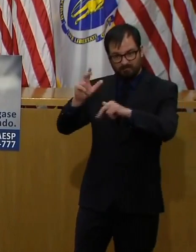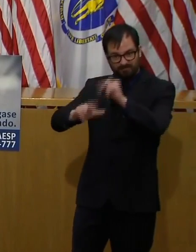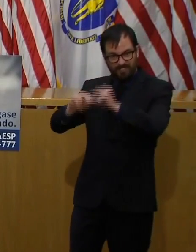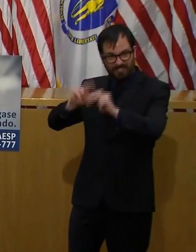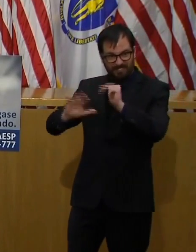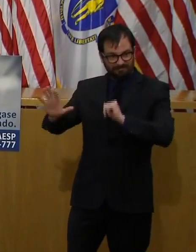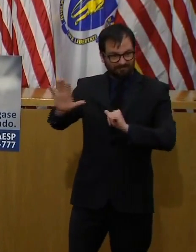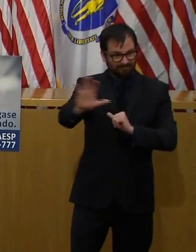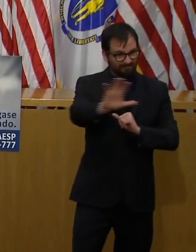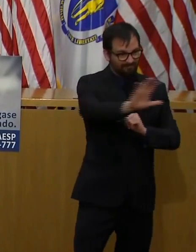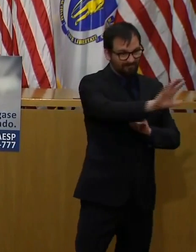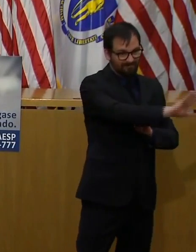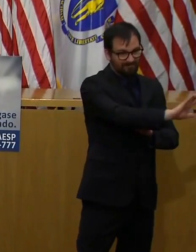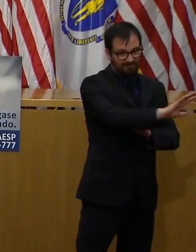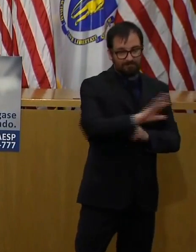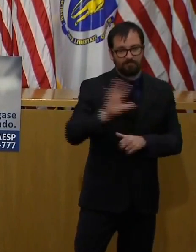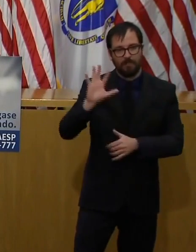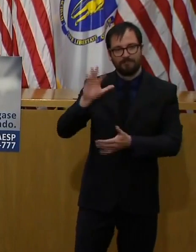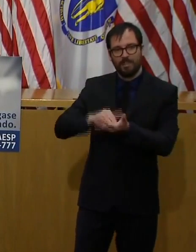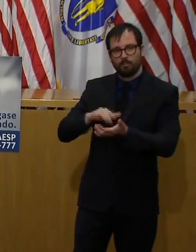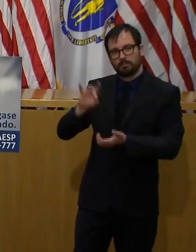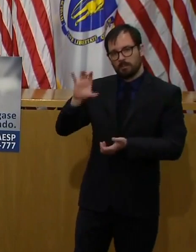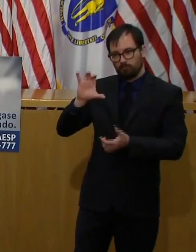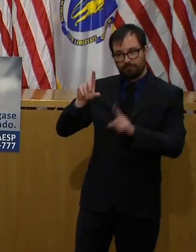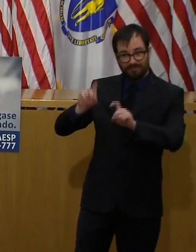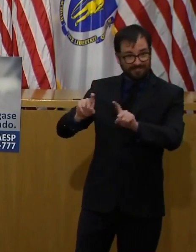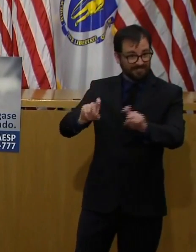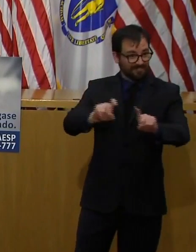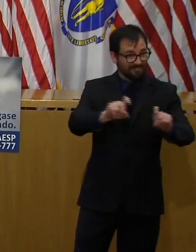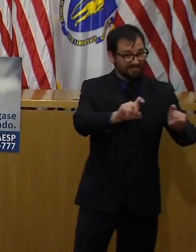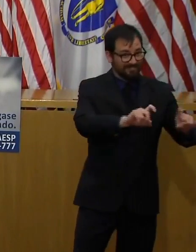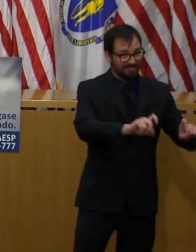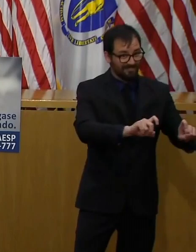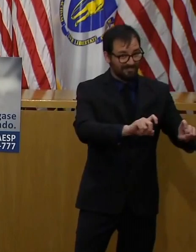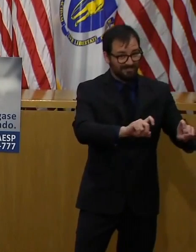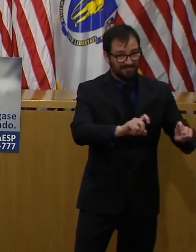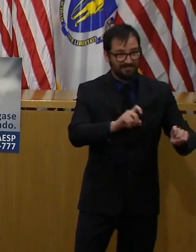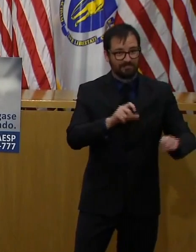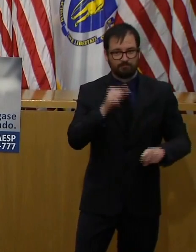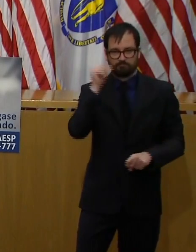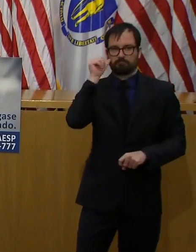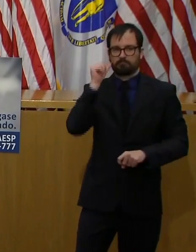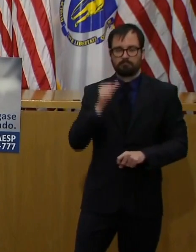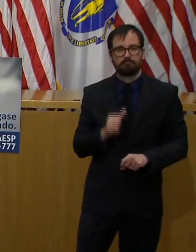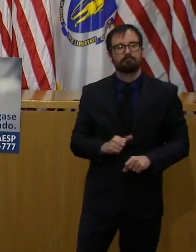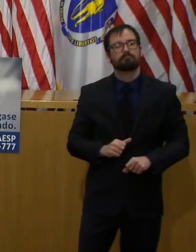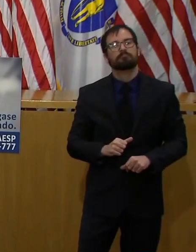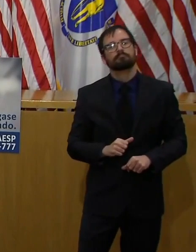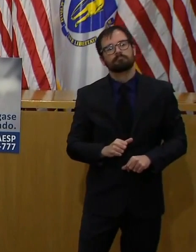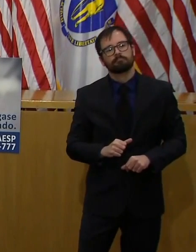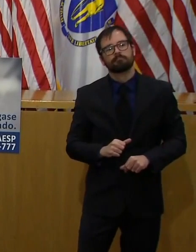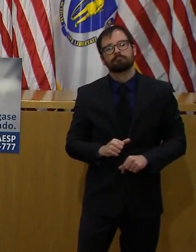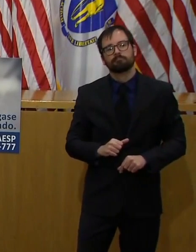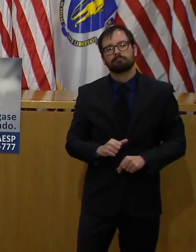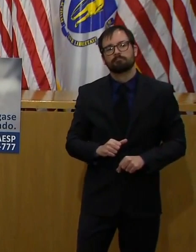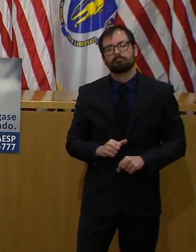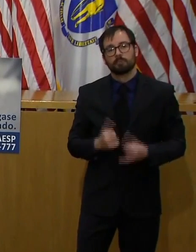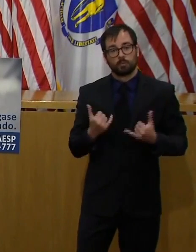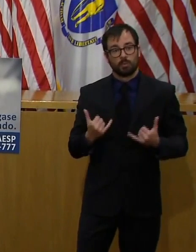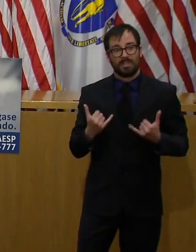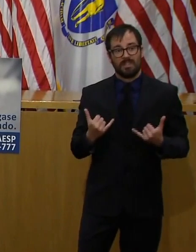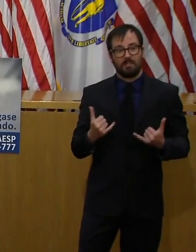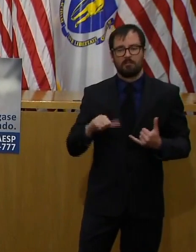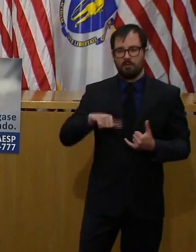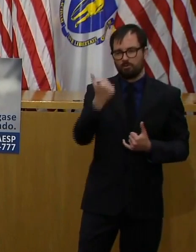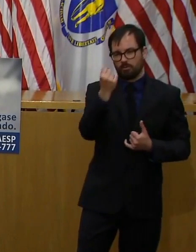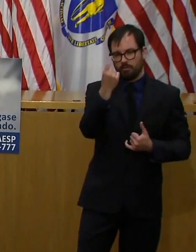5,883 tests. And then another 11 today for 1,349. You'll have to do the math, Bruce, because I can't at the moment.